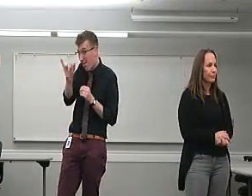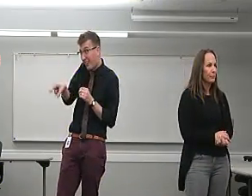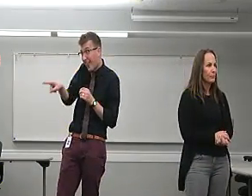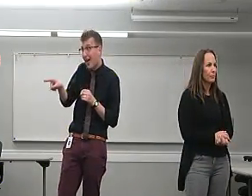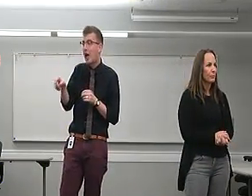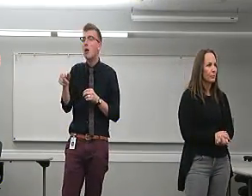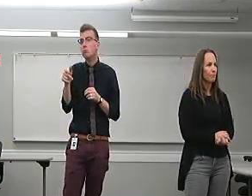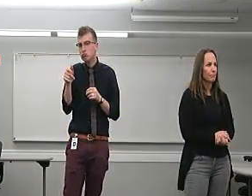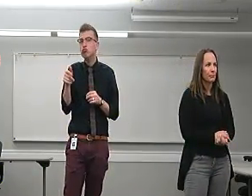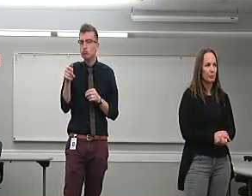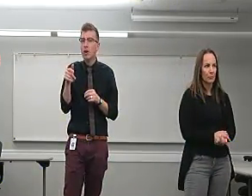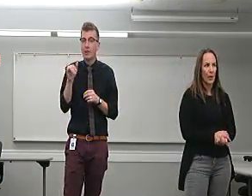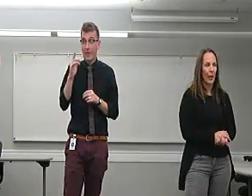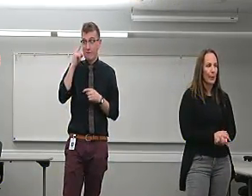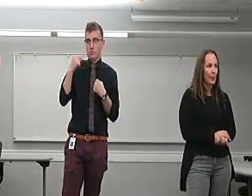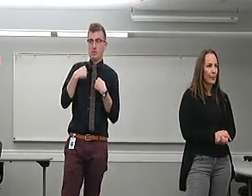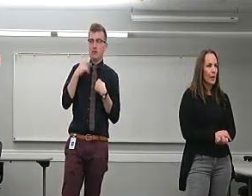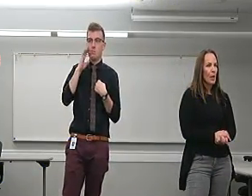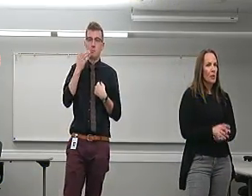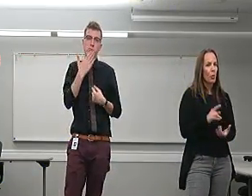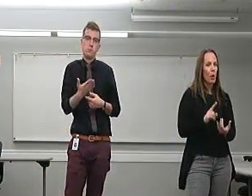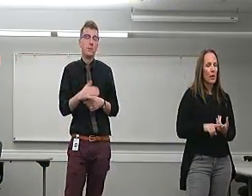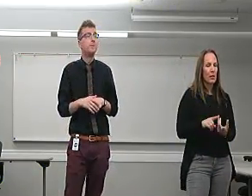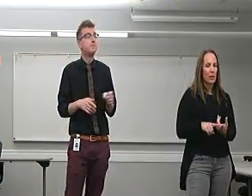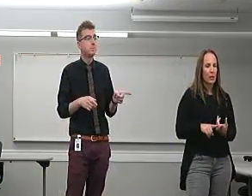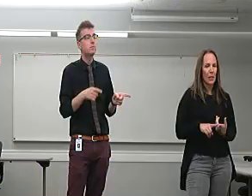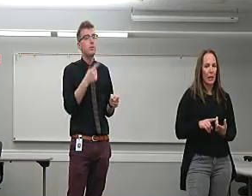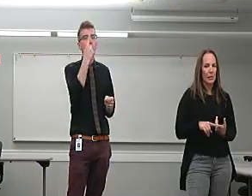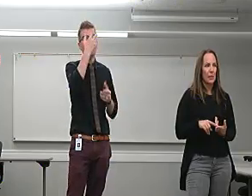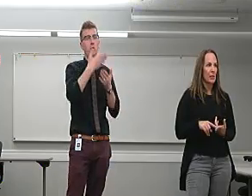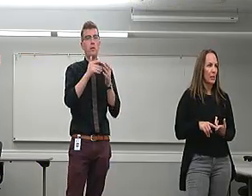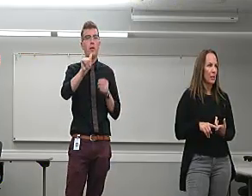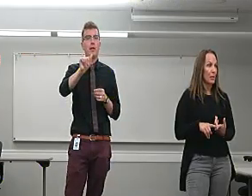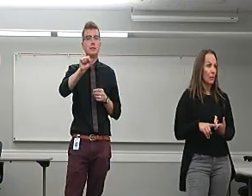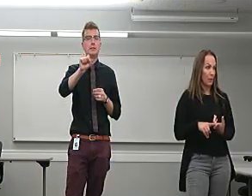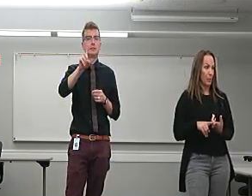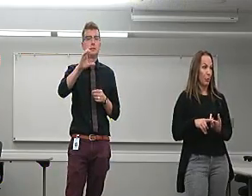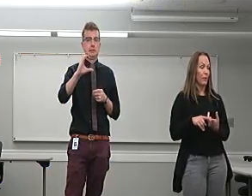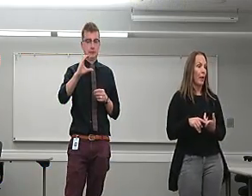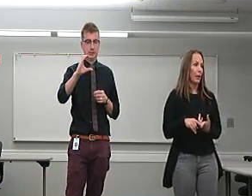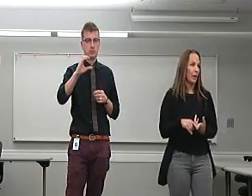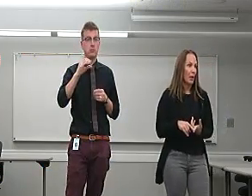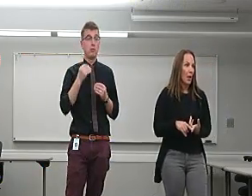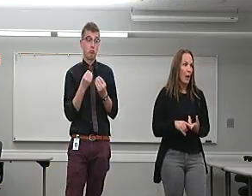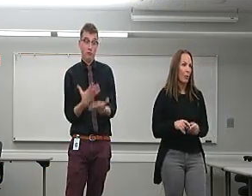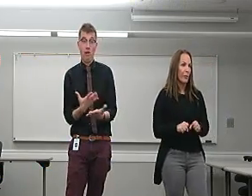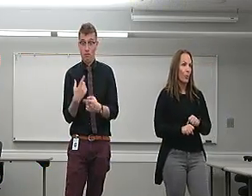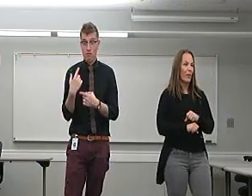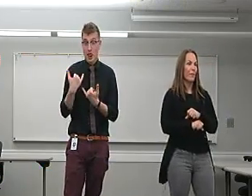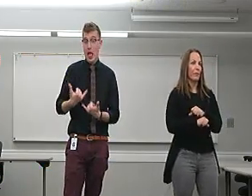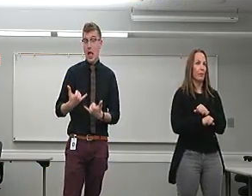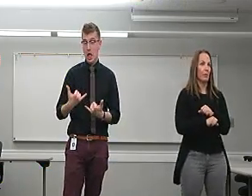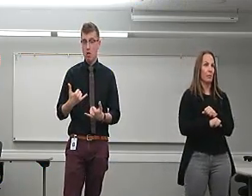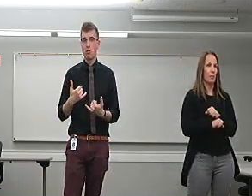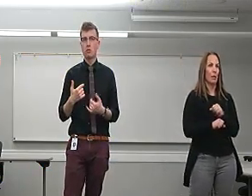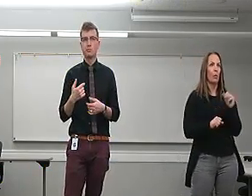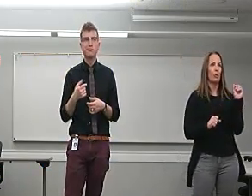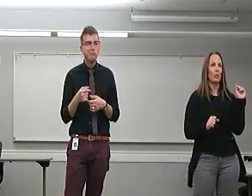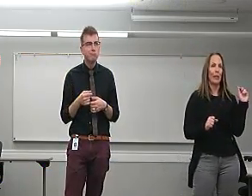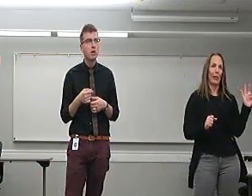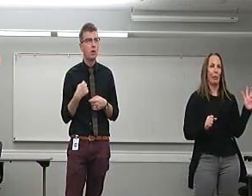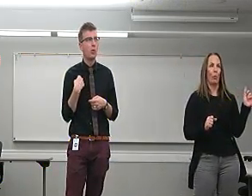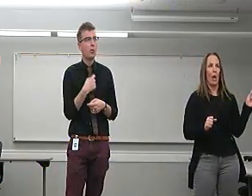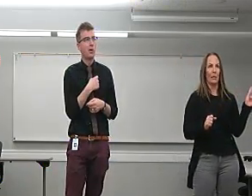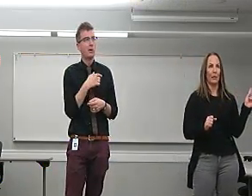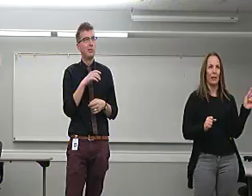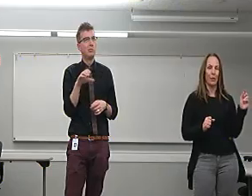for me. Okay. So one of the things that ASDC is providing, and we would do 1, and then we